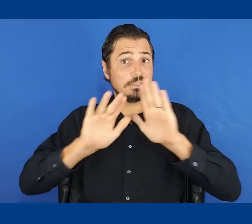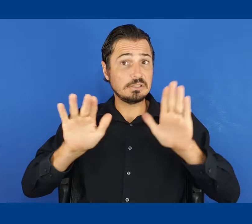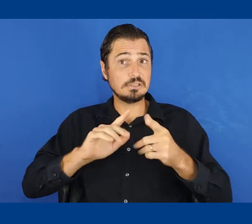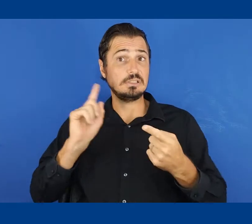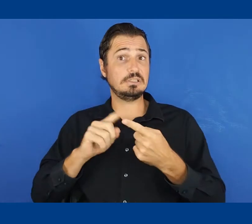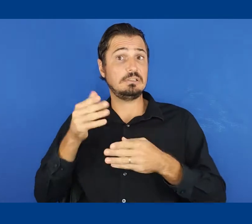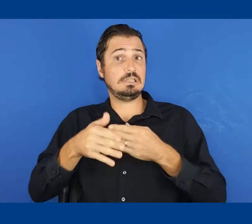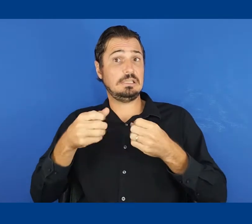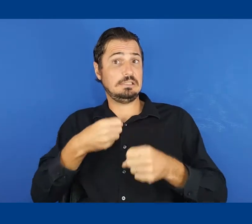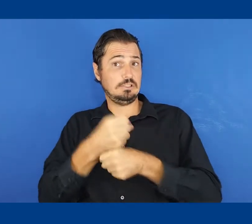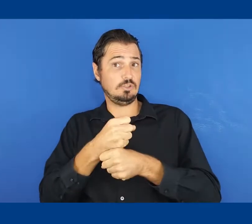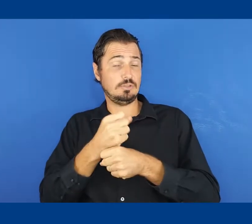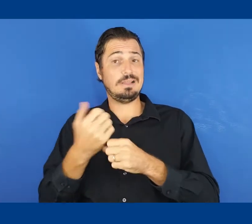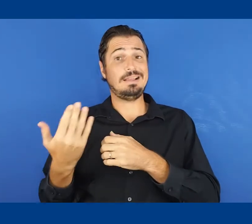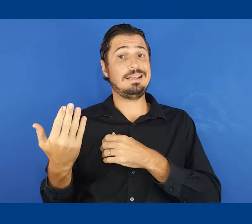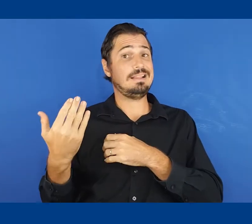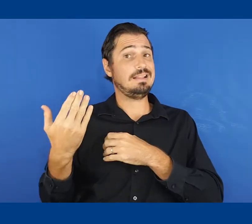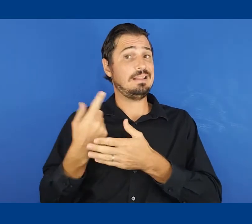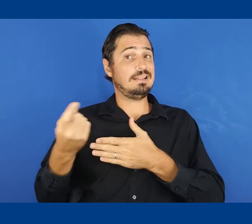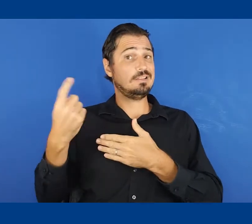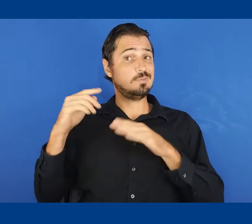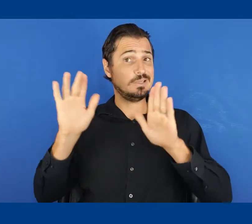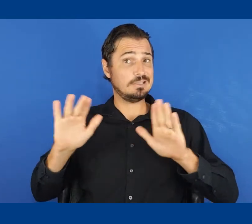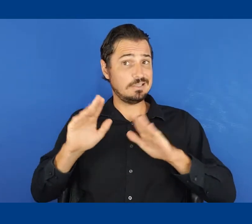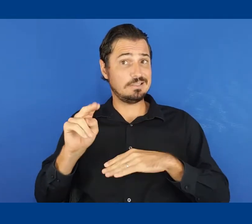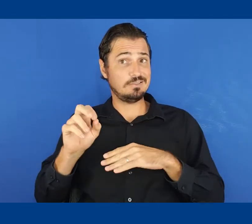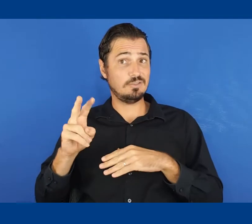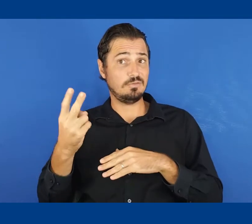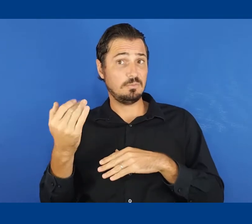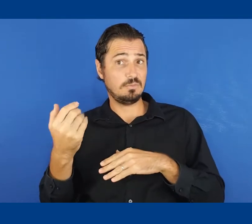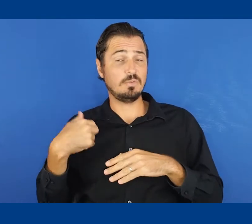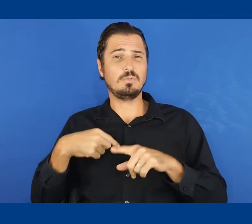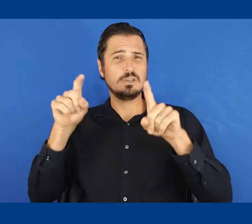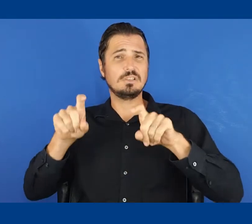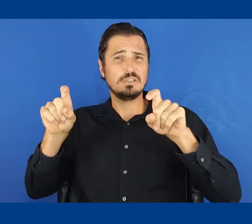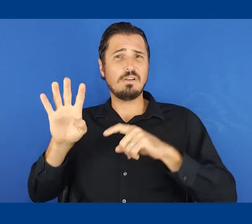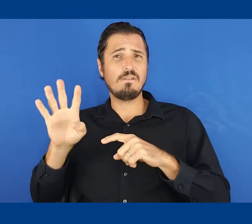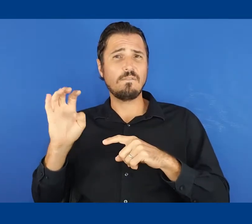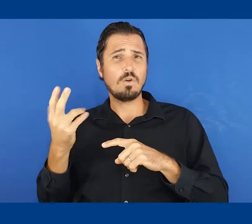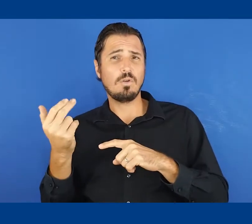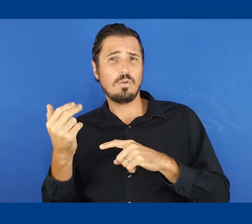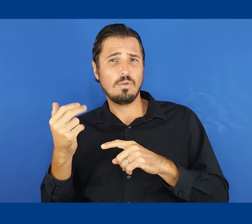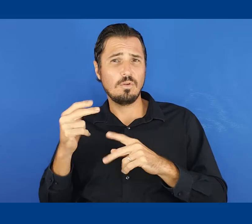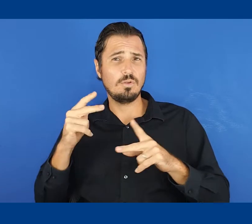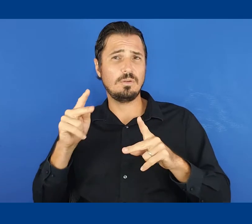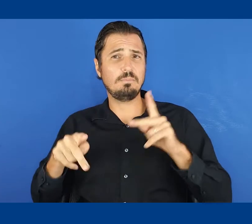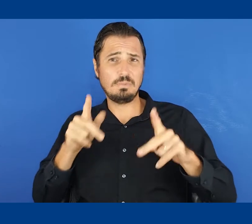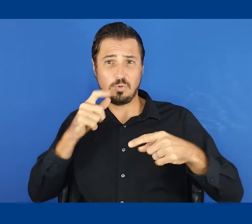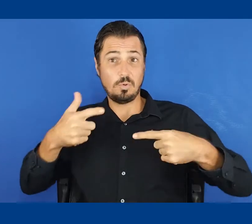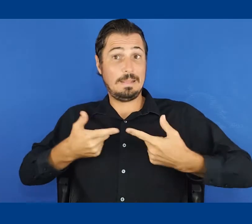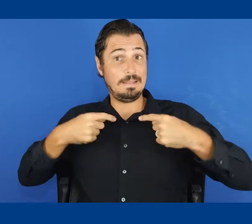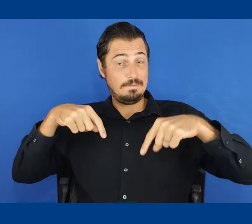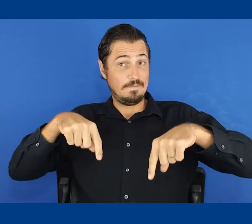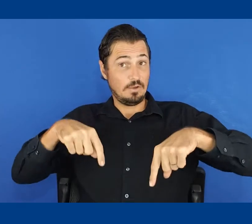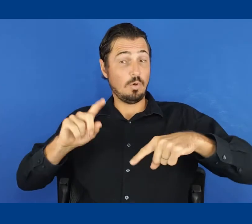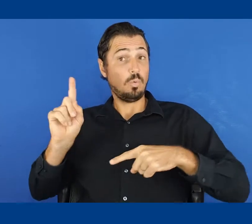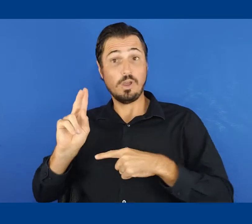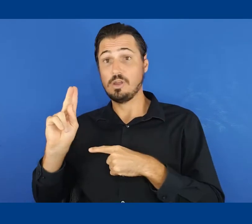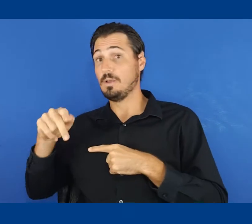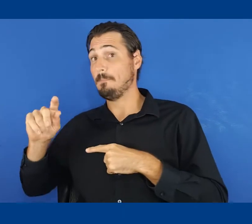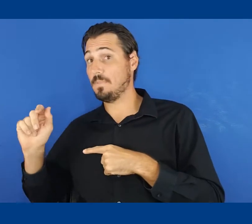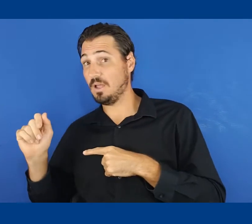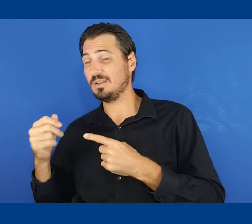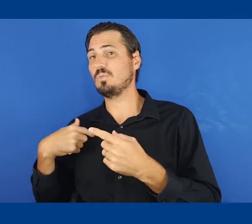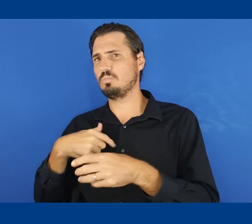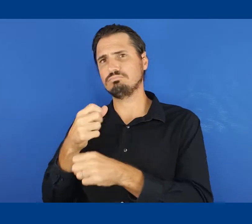year. Last Sunday, November 15th, we tested 413 residents at our Kauai site, which resulted in